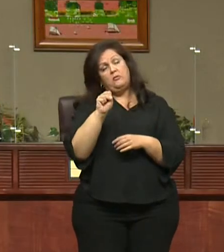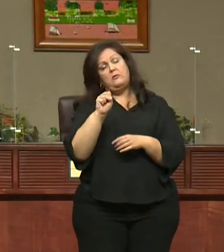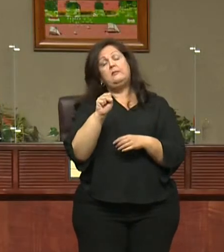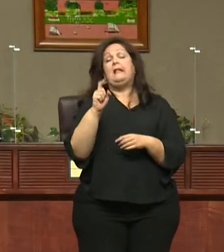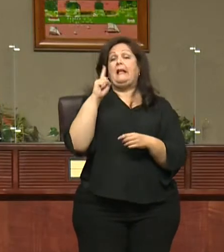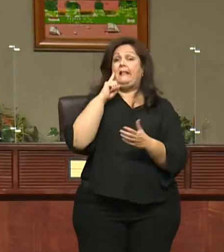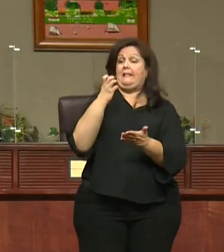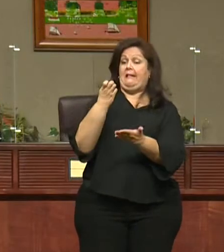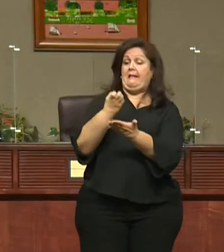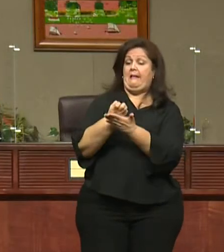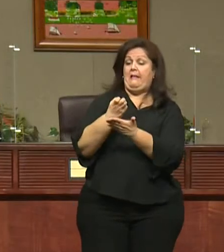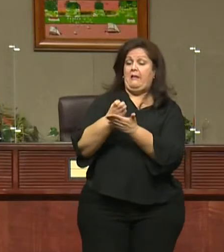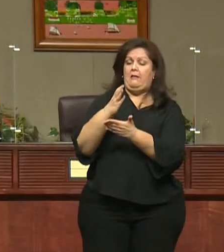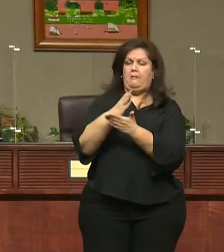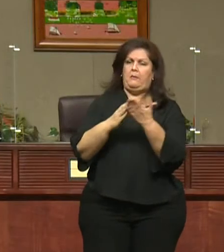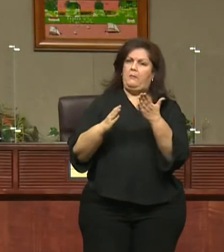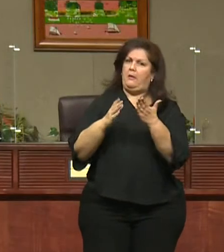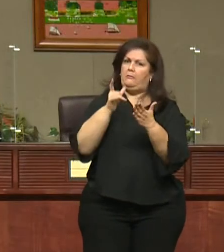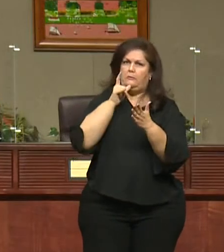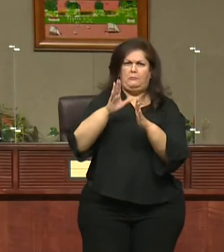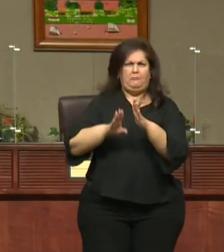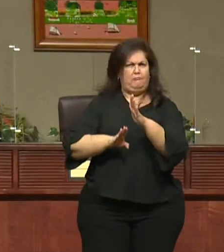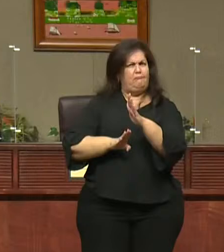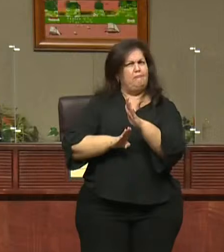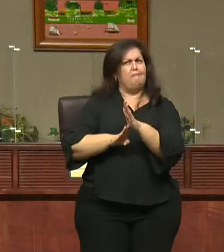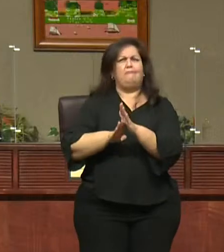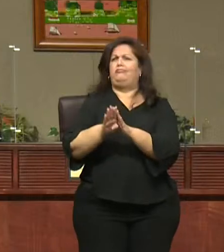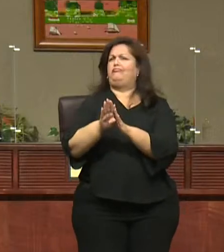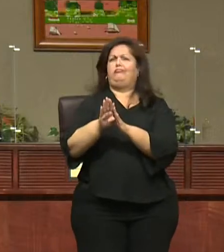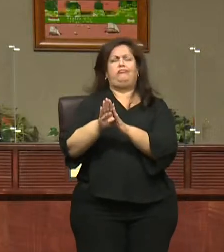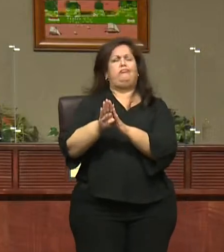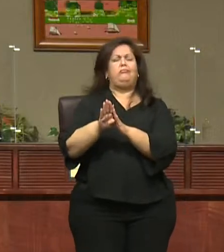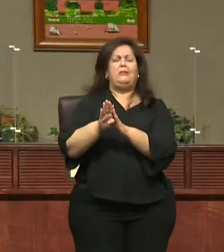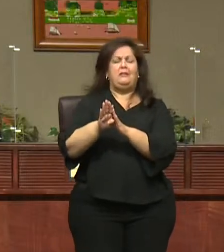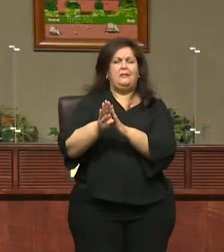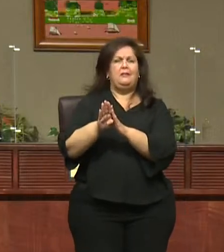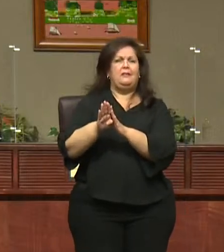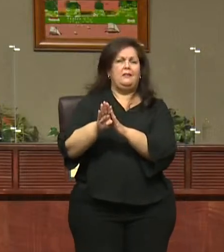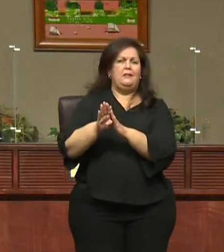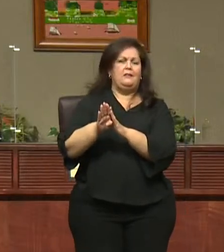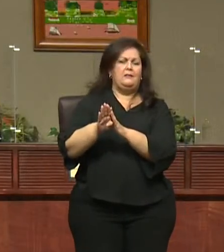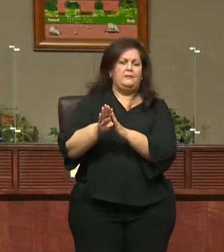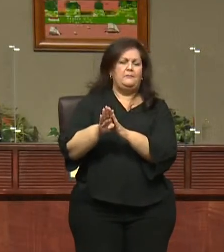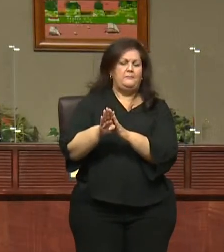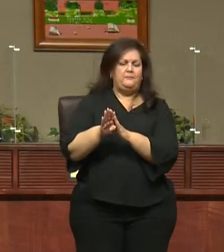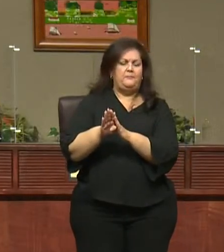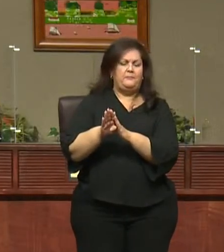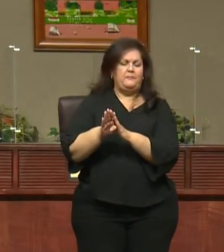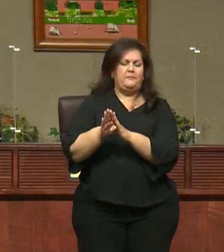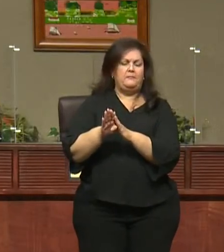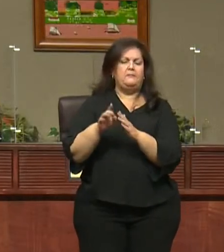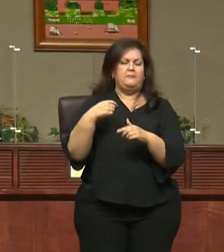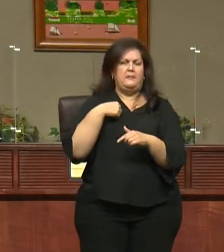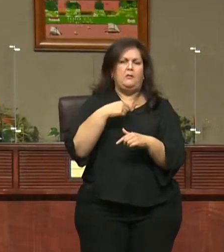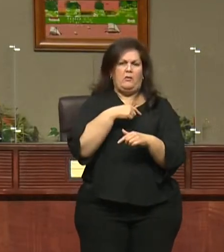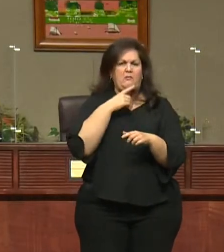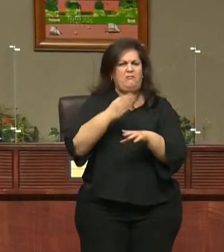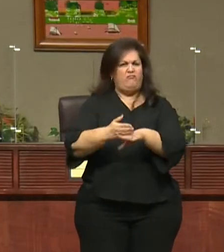economy will be thriving at that point, and we'll be well on our way to